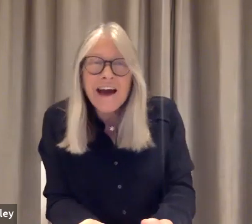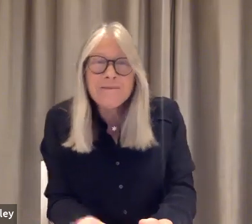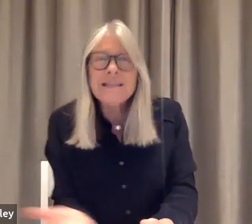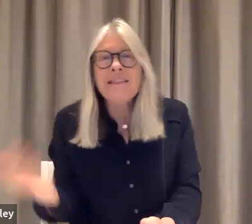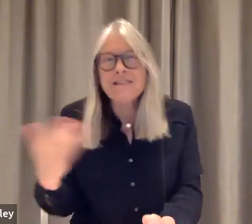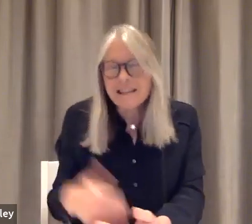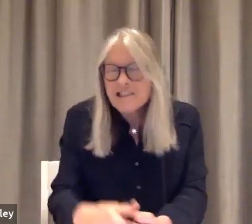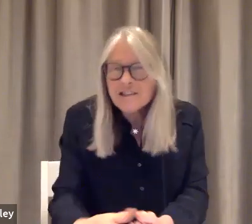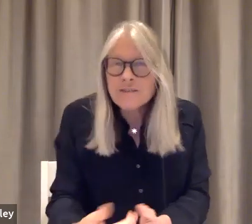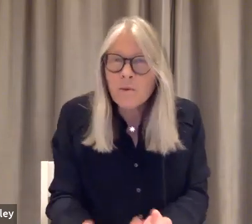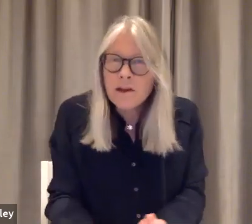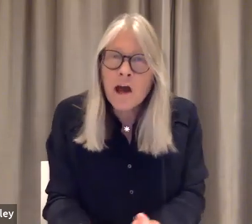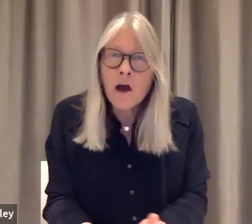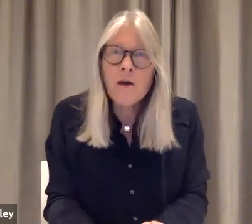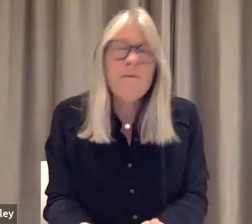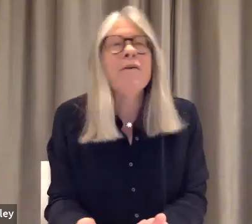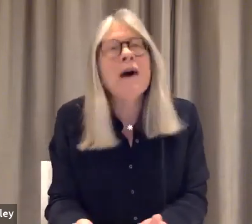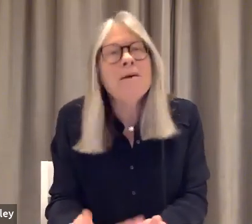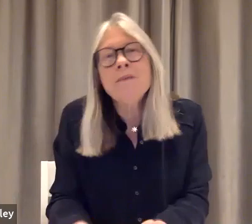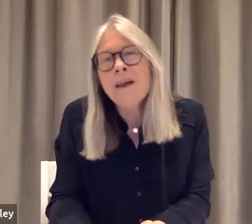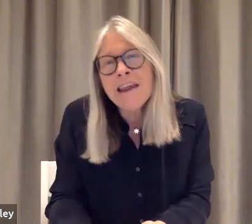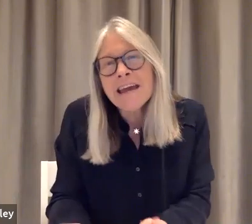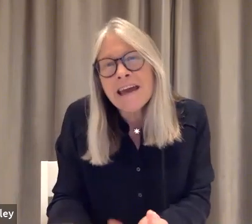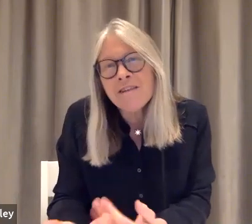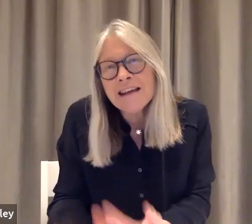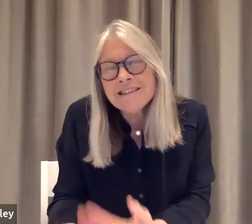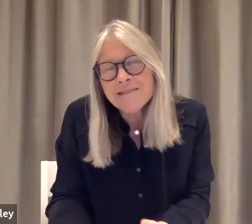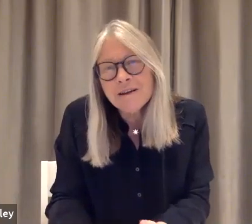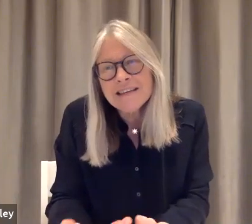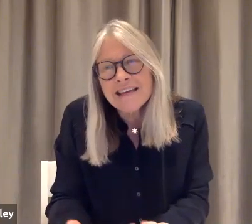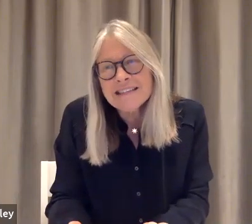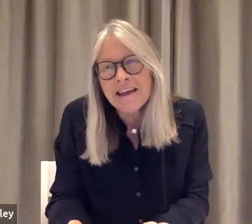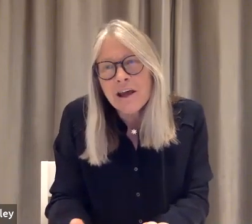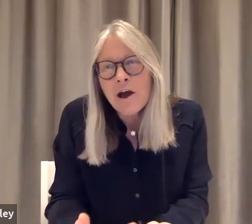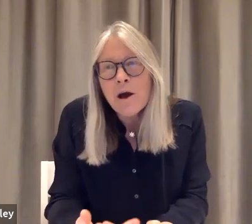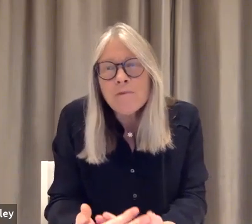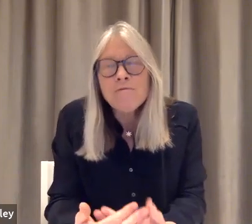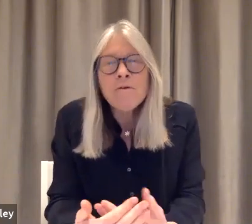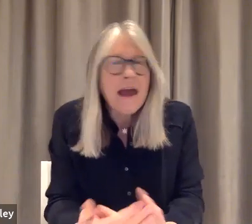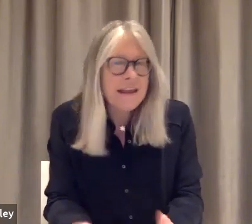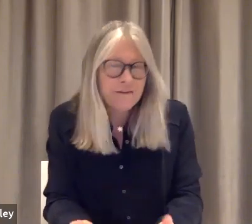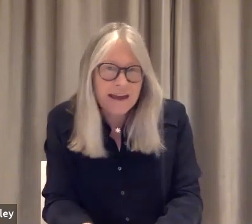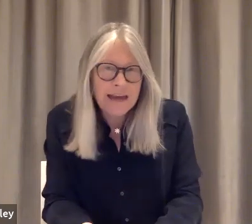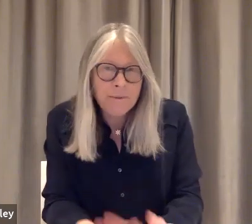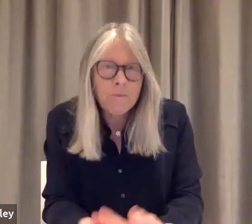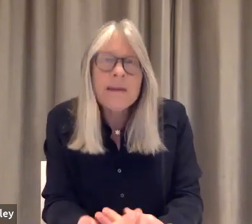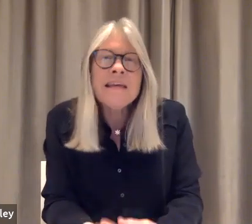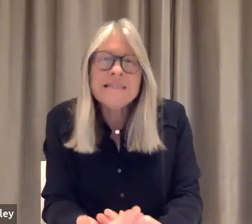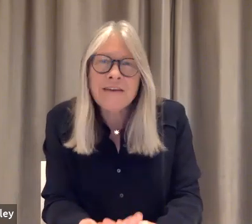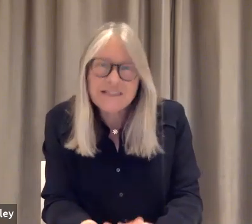to get their attention, because what we know about learning and relationship building is that before any of that can happen, we need to have